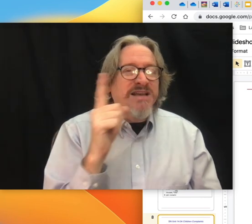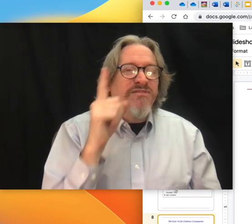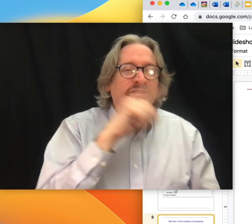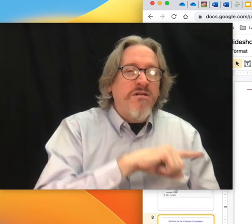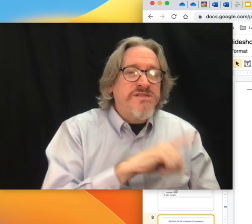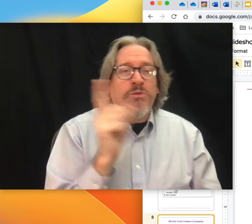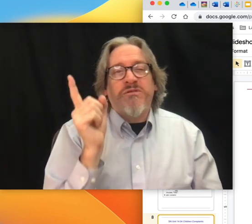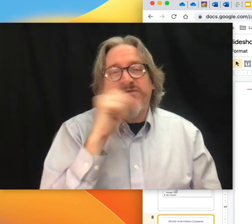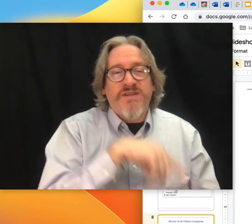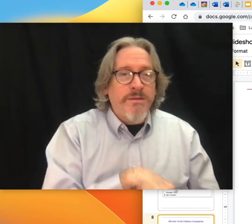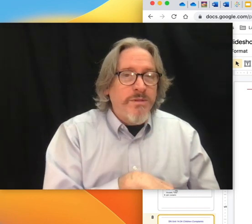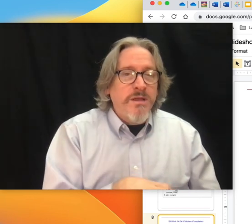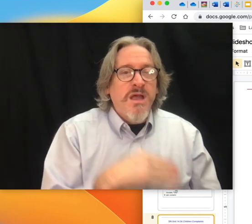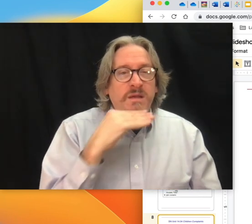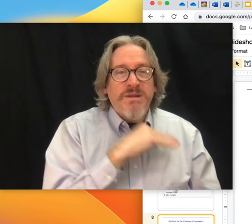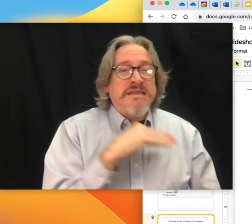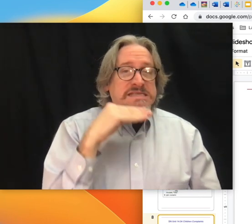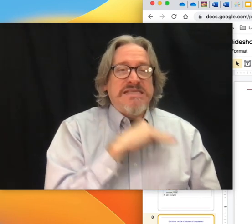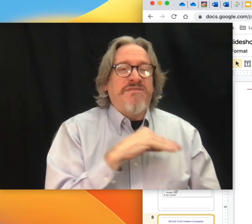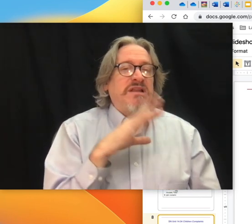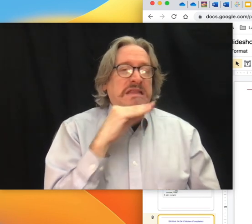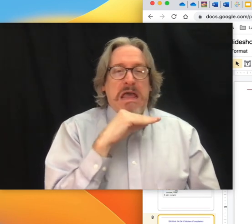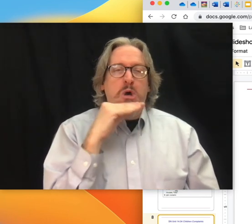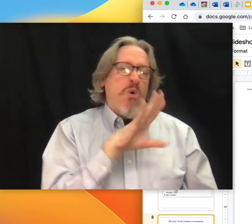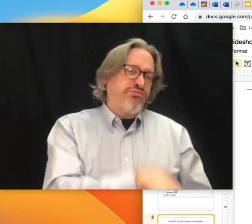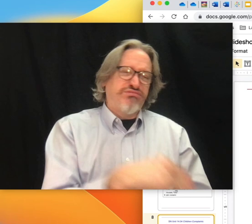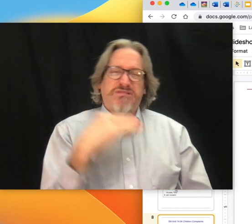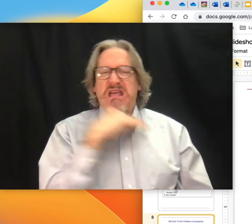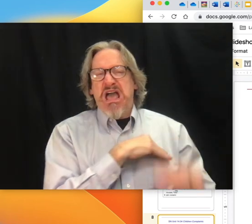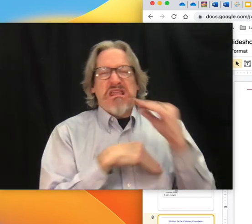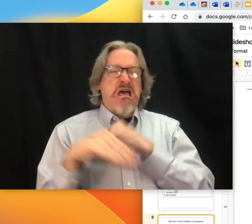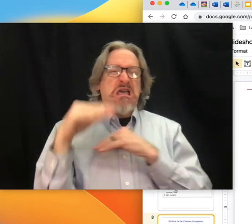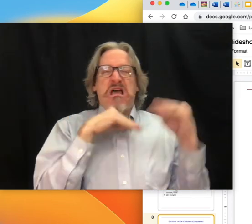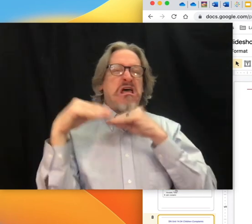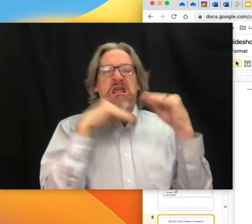this is like false or fib, but this is definitely lie. Oh,